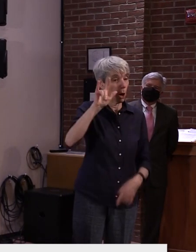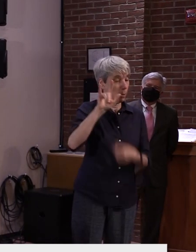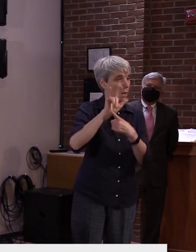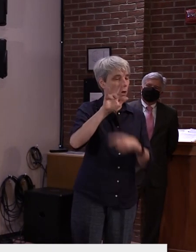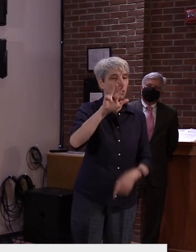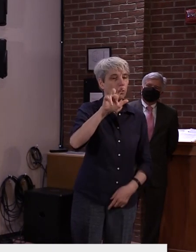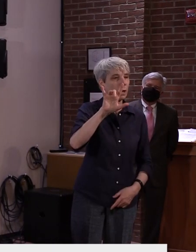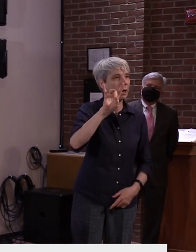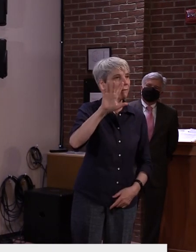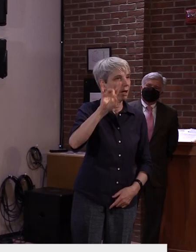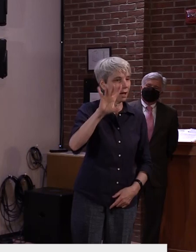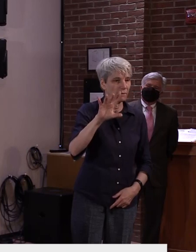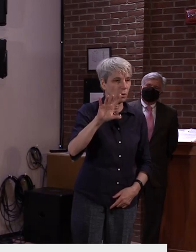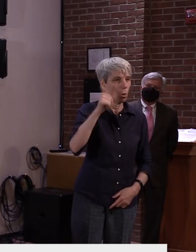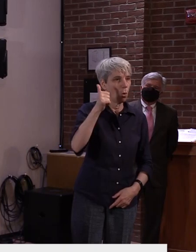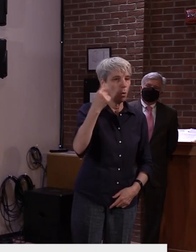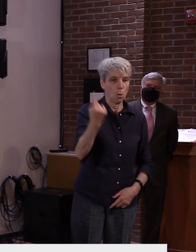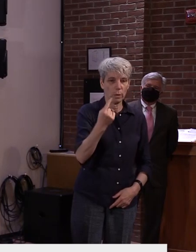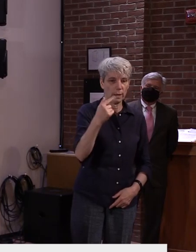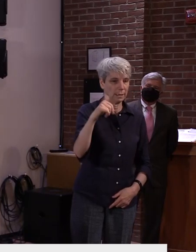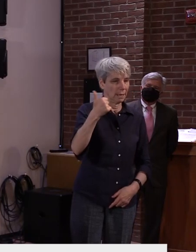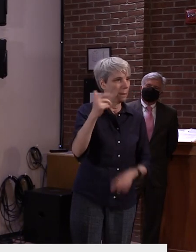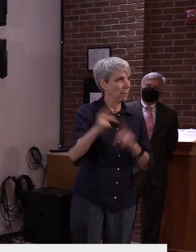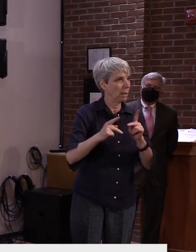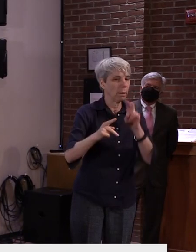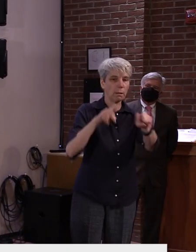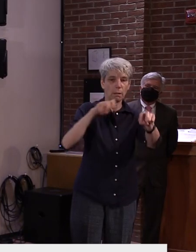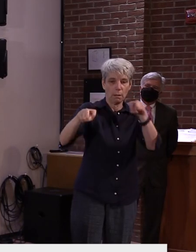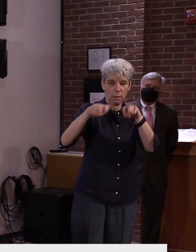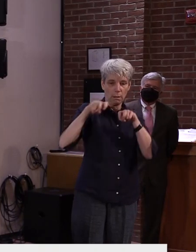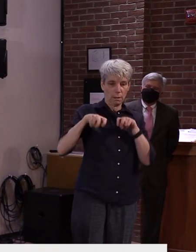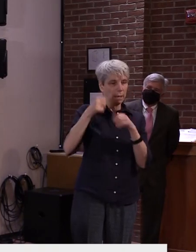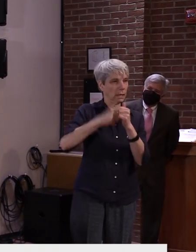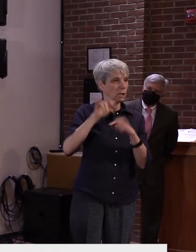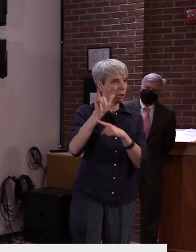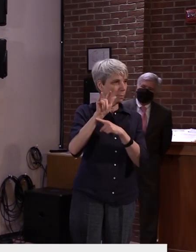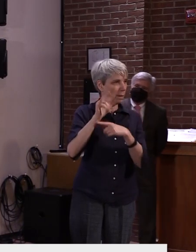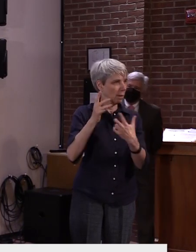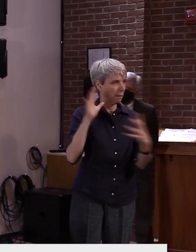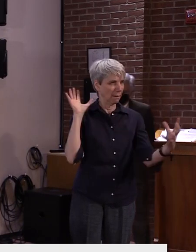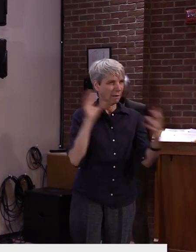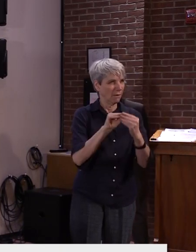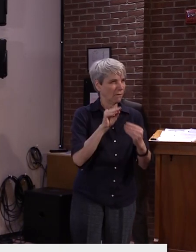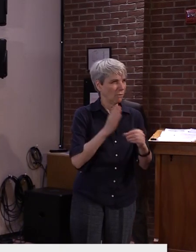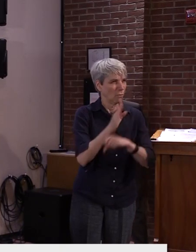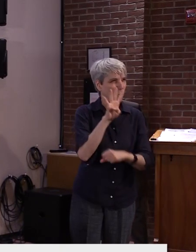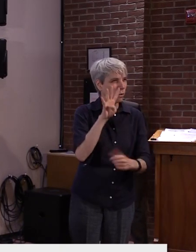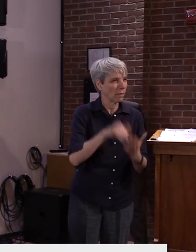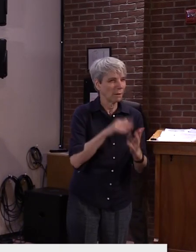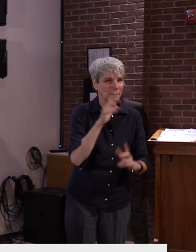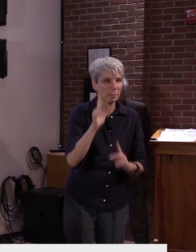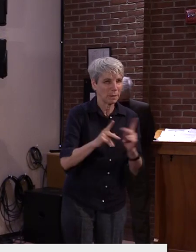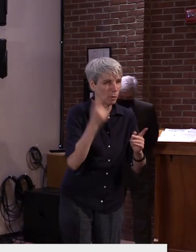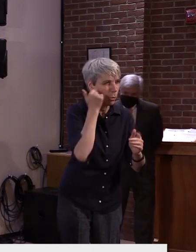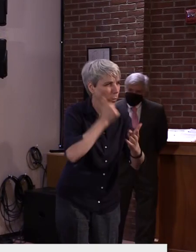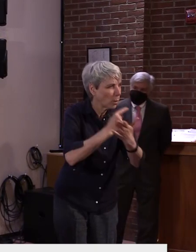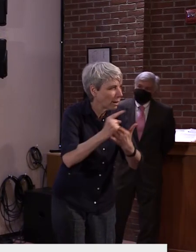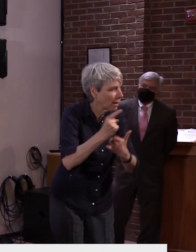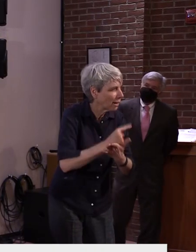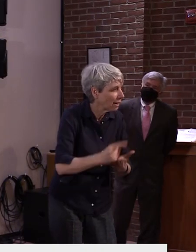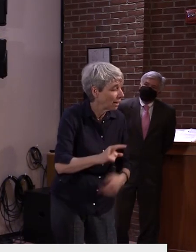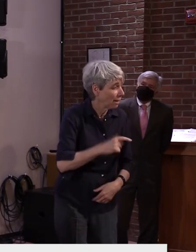people. That would get you to 4,000 people pretty quick. I'm not sure that we have enough law enforcement to track